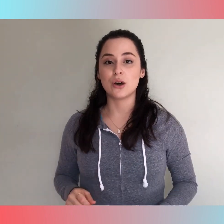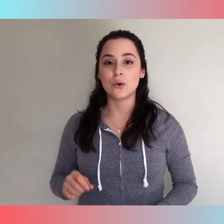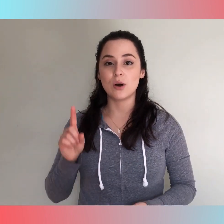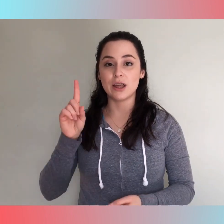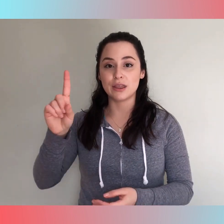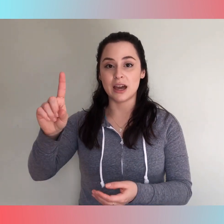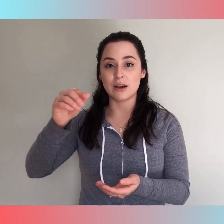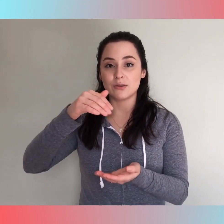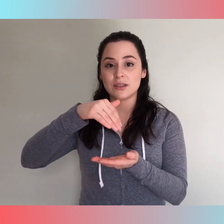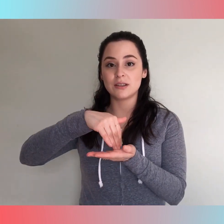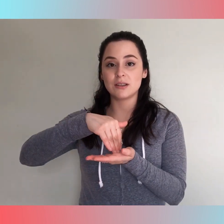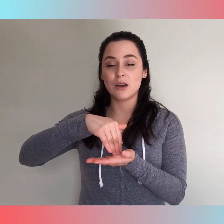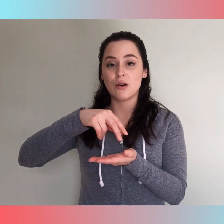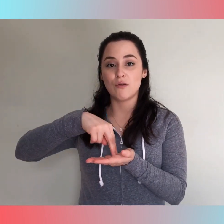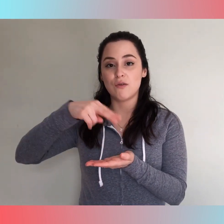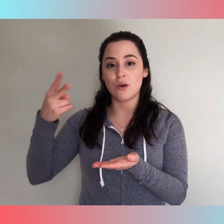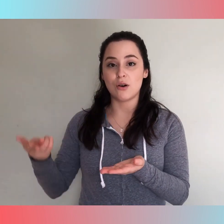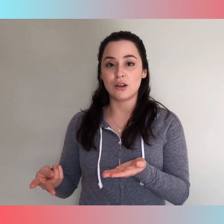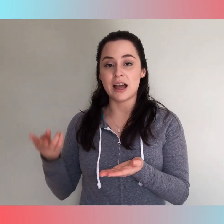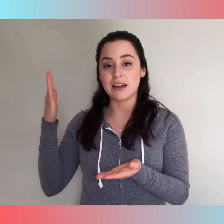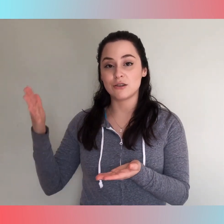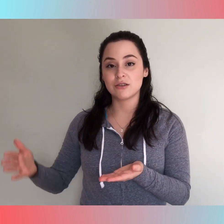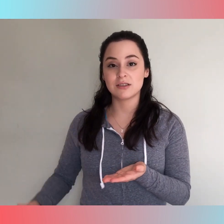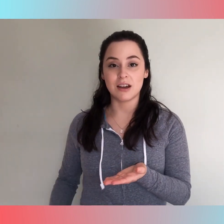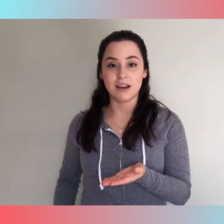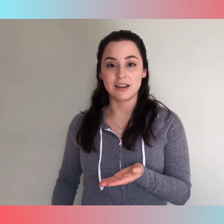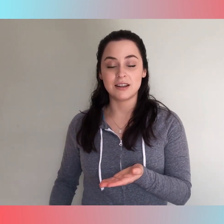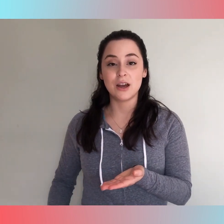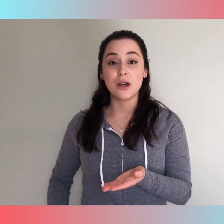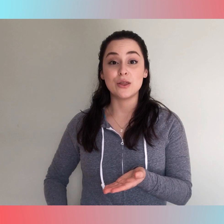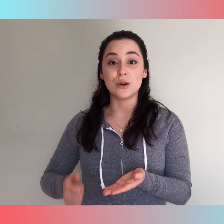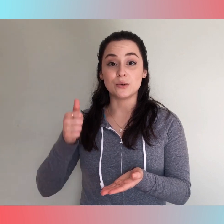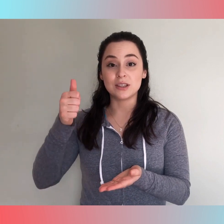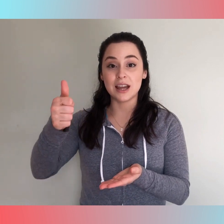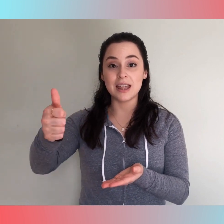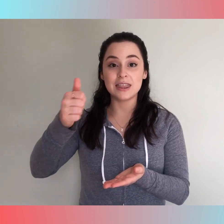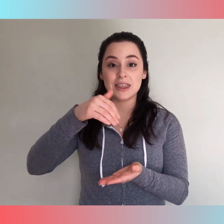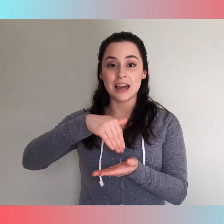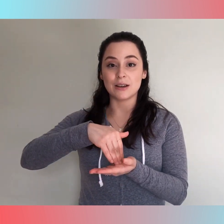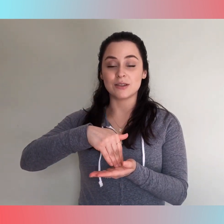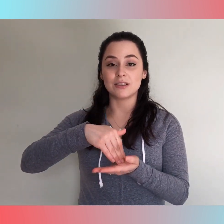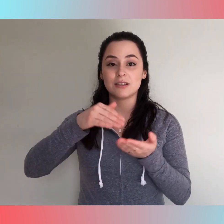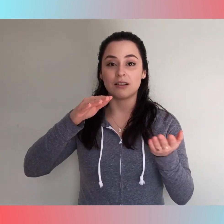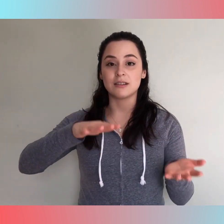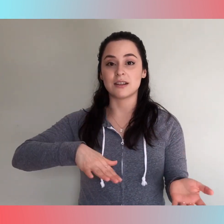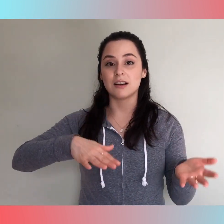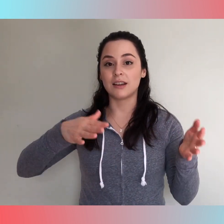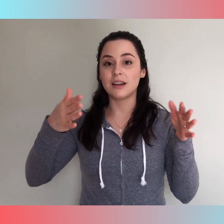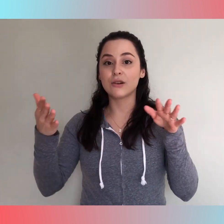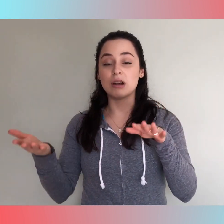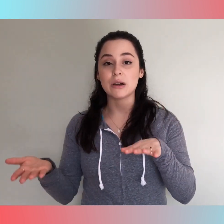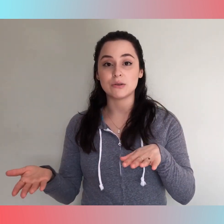Though 1,000 fall at your side, though 10,000 are dying around